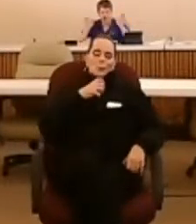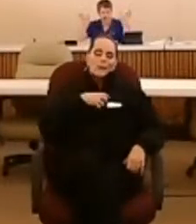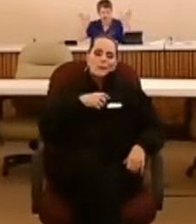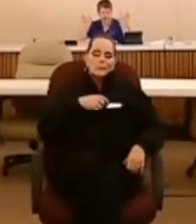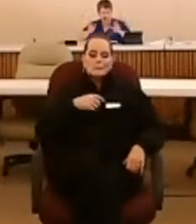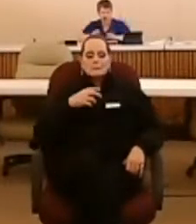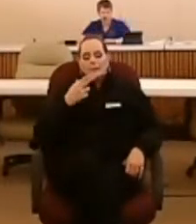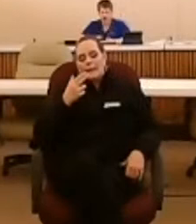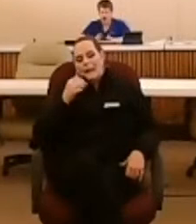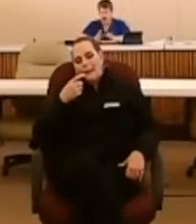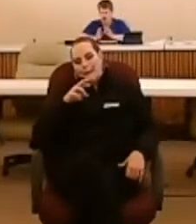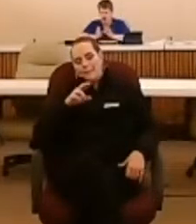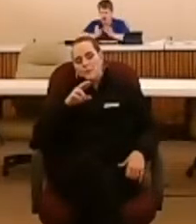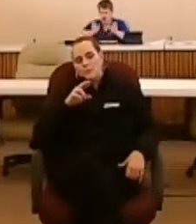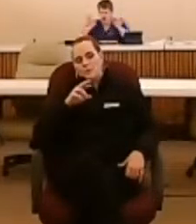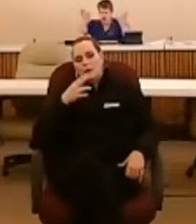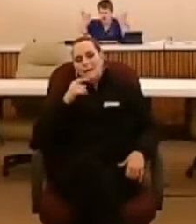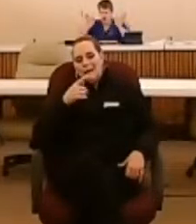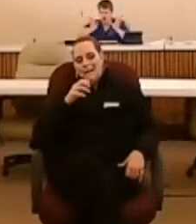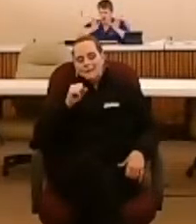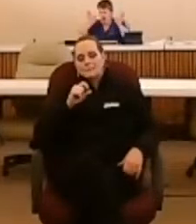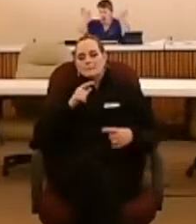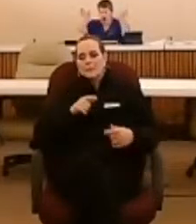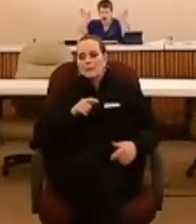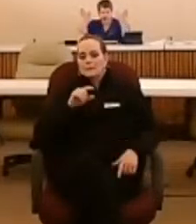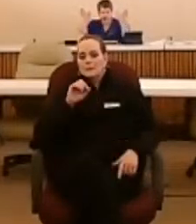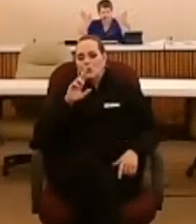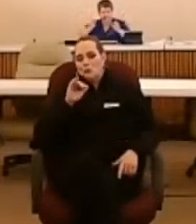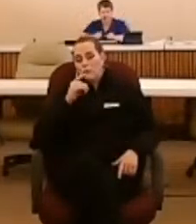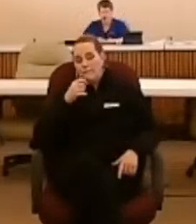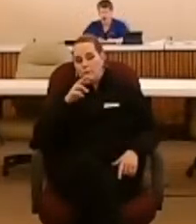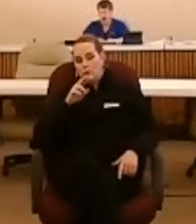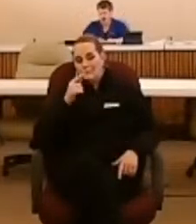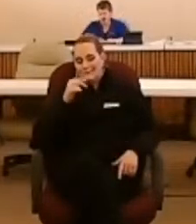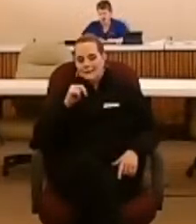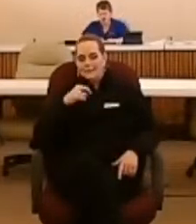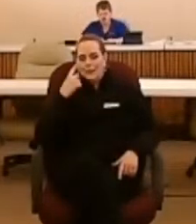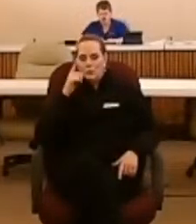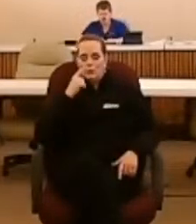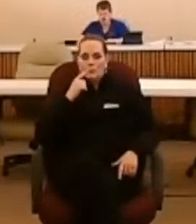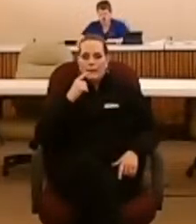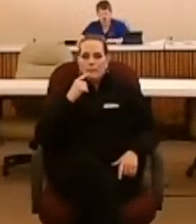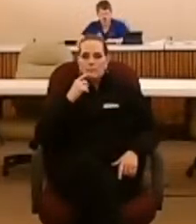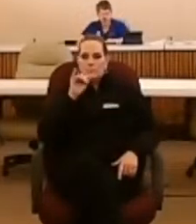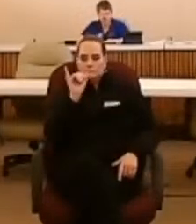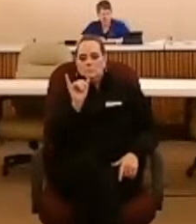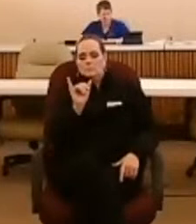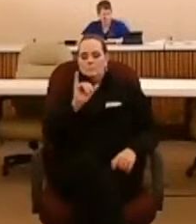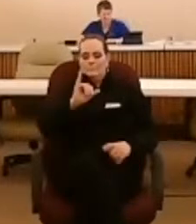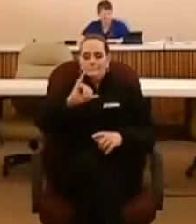in Riverton that kind of look like a shortened Y. I